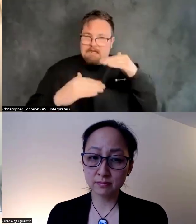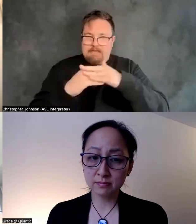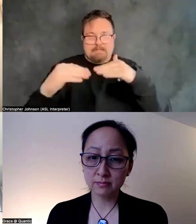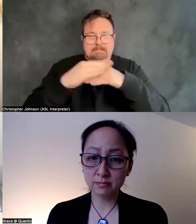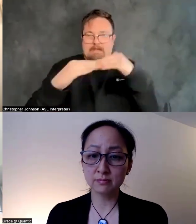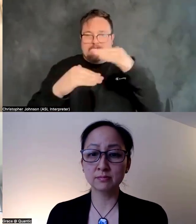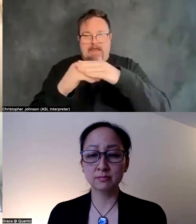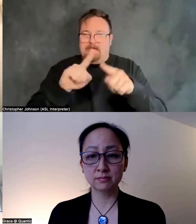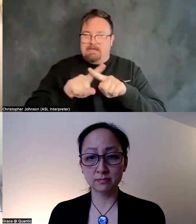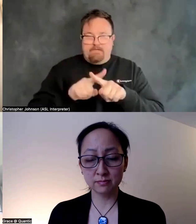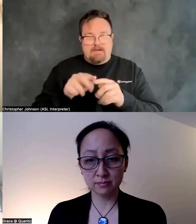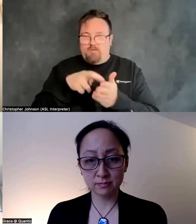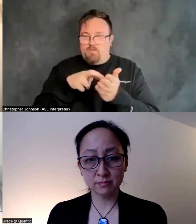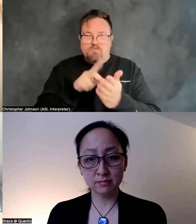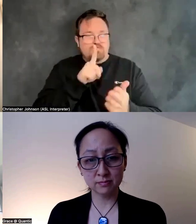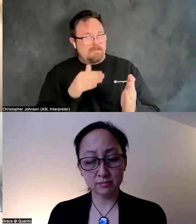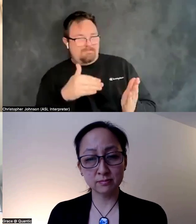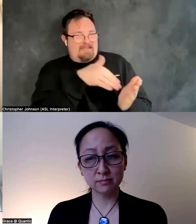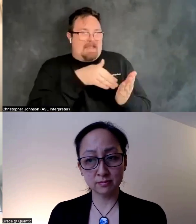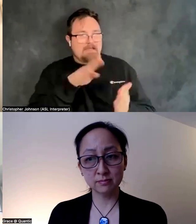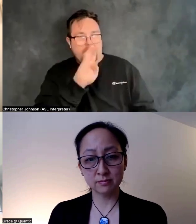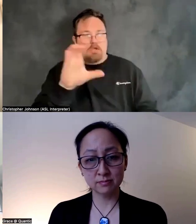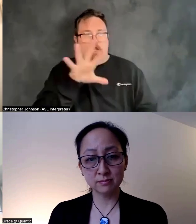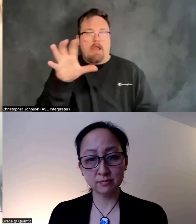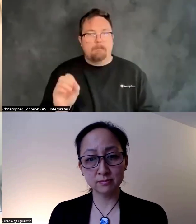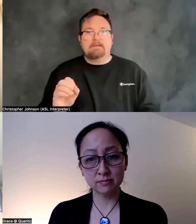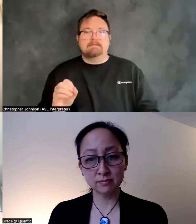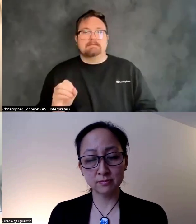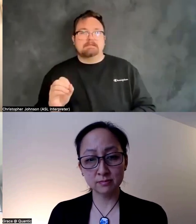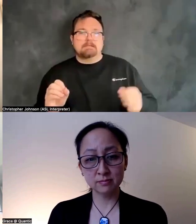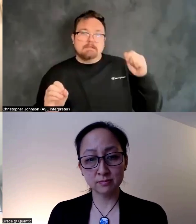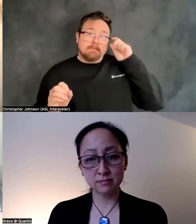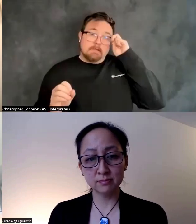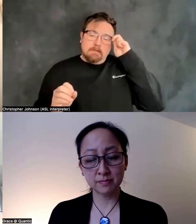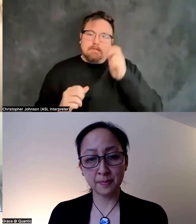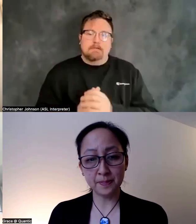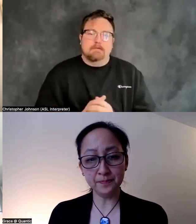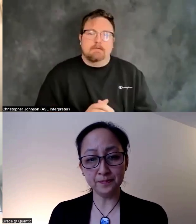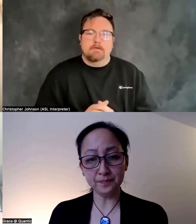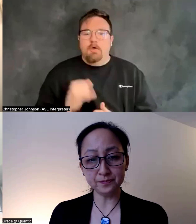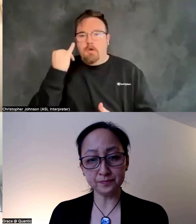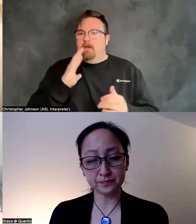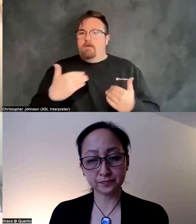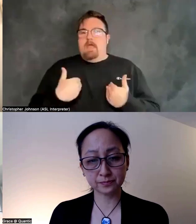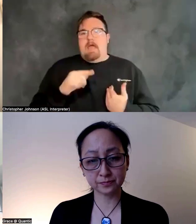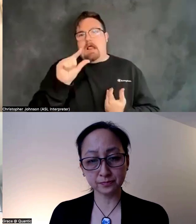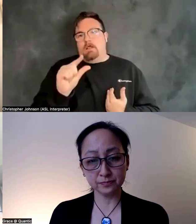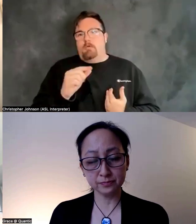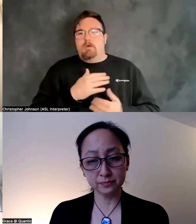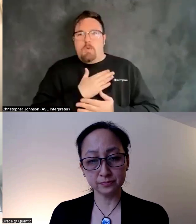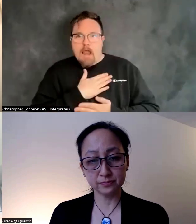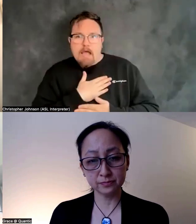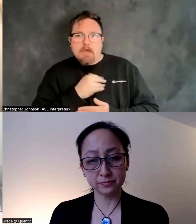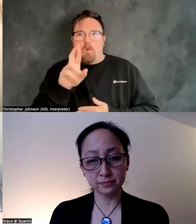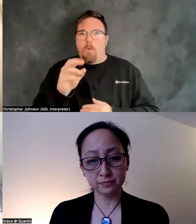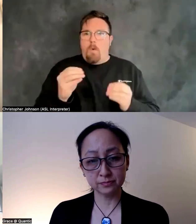company. So the regulations are definitely something which, you know, a little relaxation or even a little certainty in that area would help